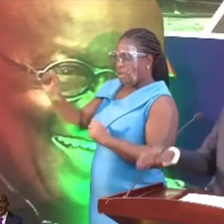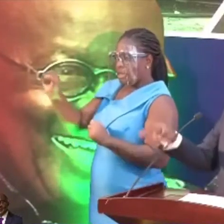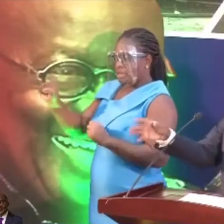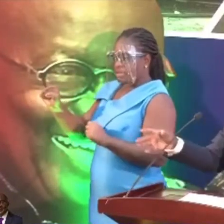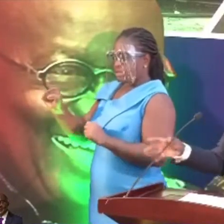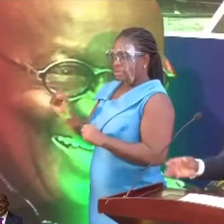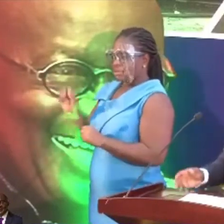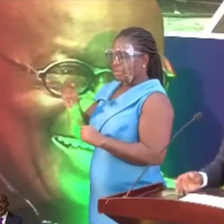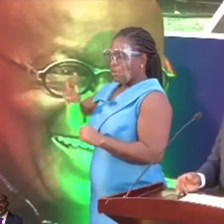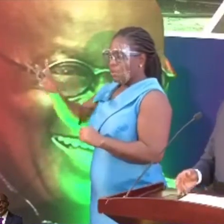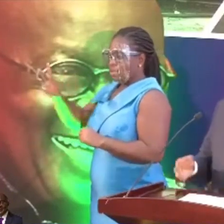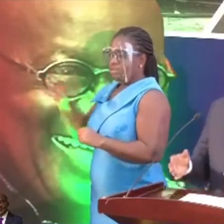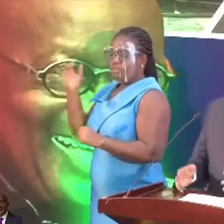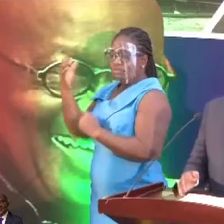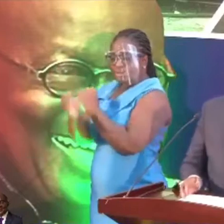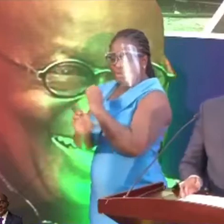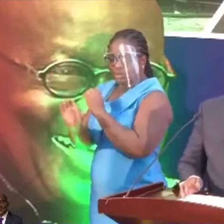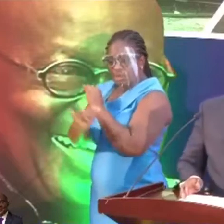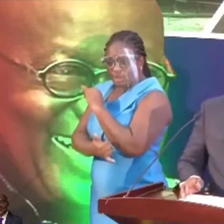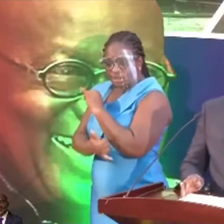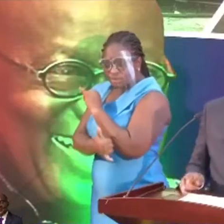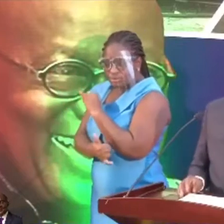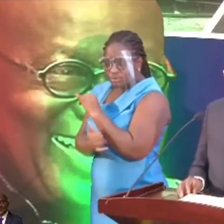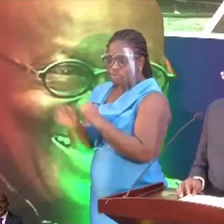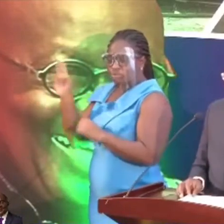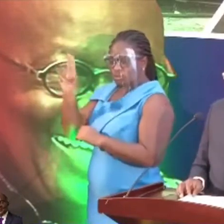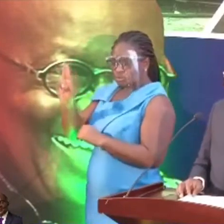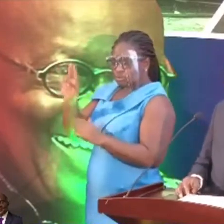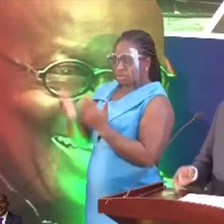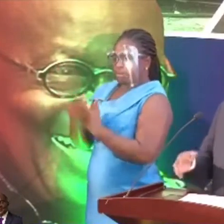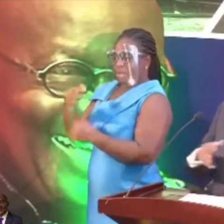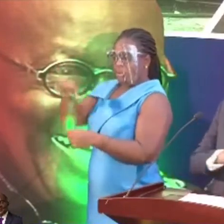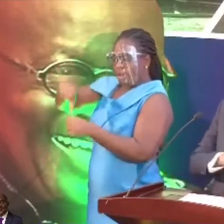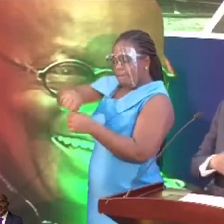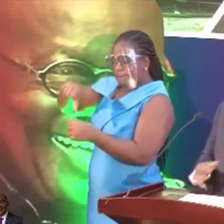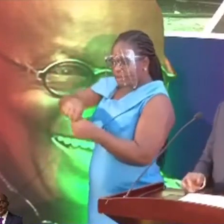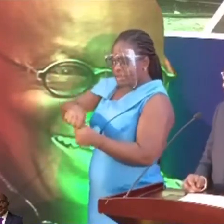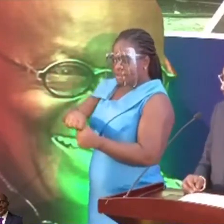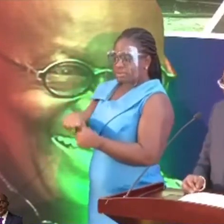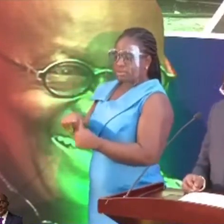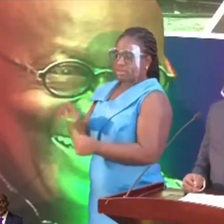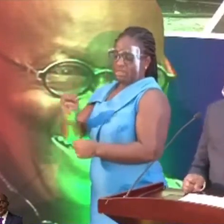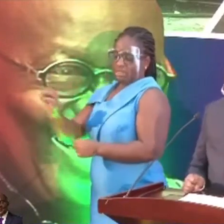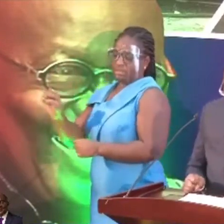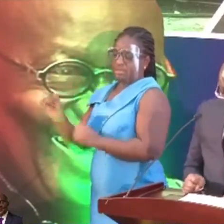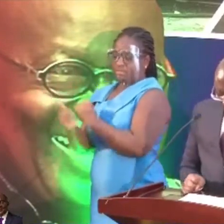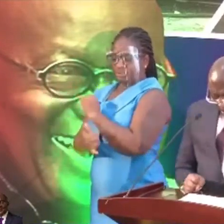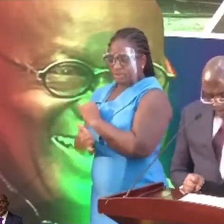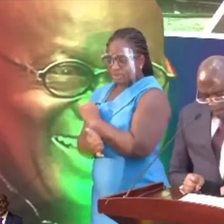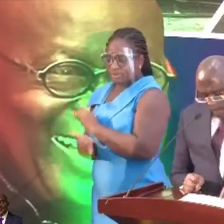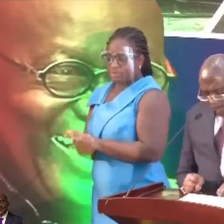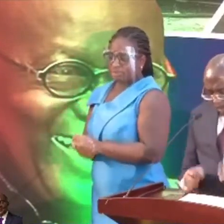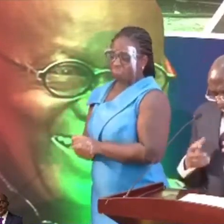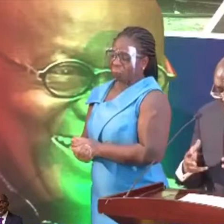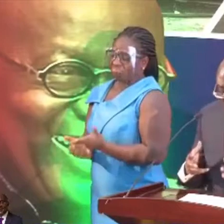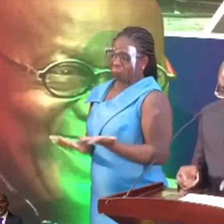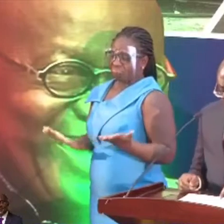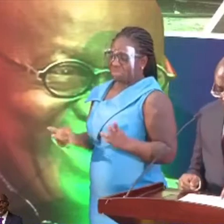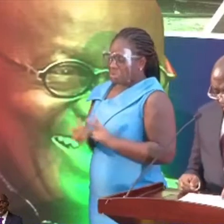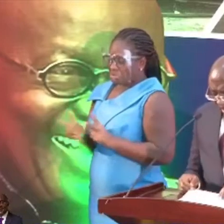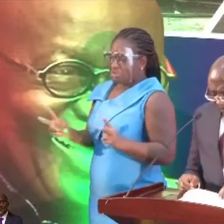the west of the country to be used by our plants which are in the east of the country, so on. So this is a